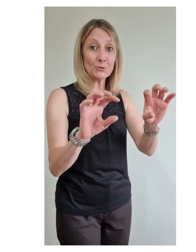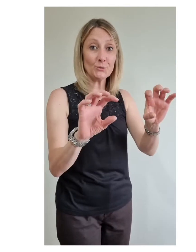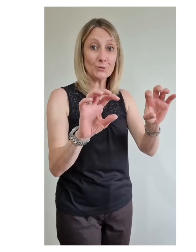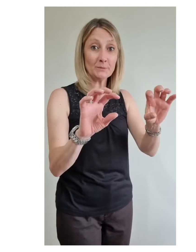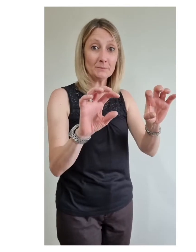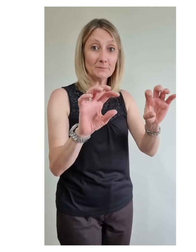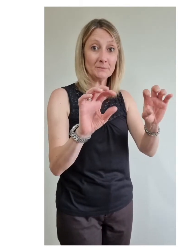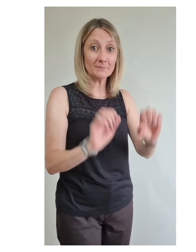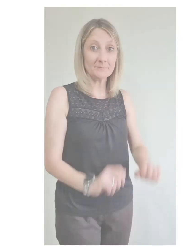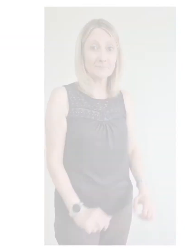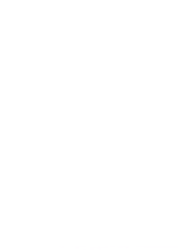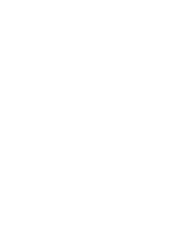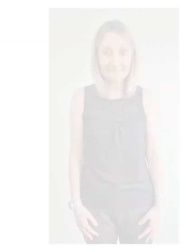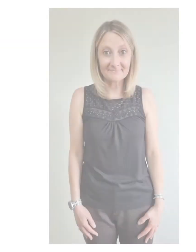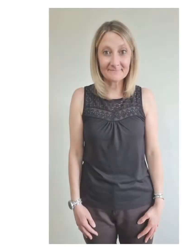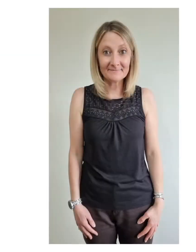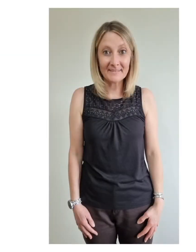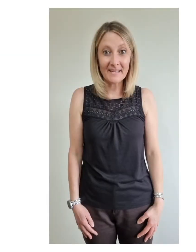Dinosaur.